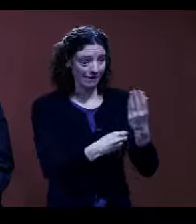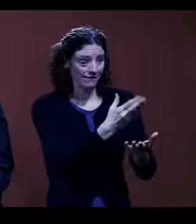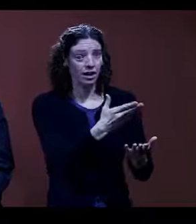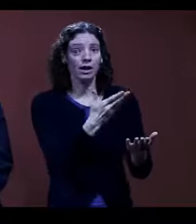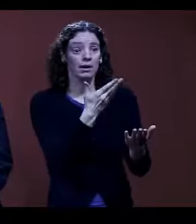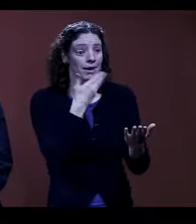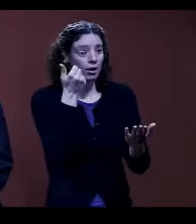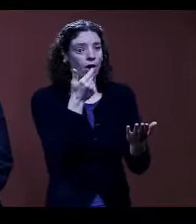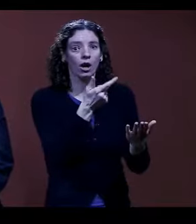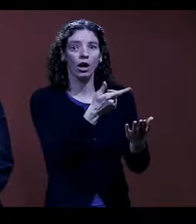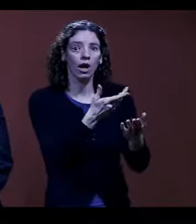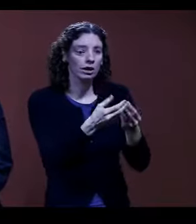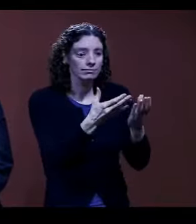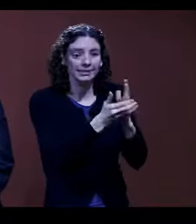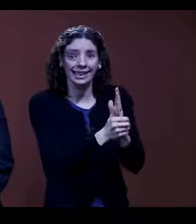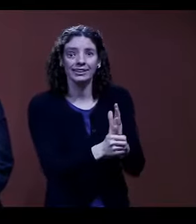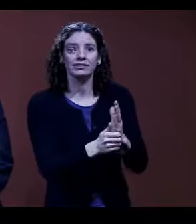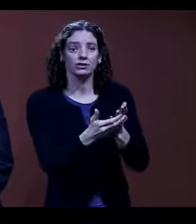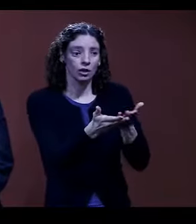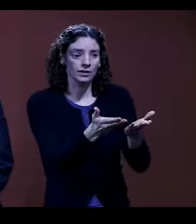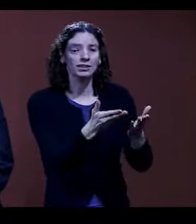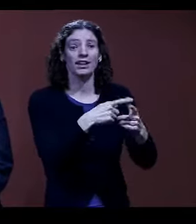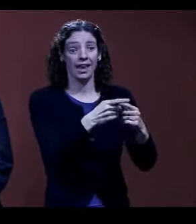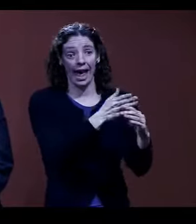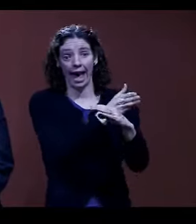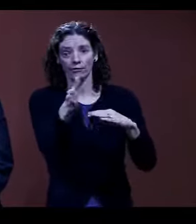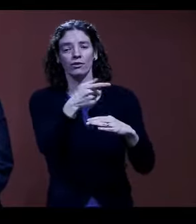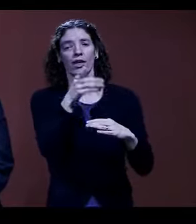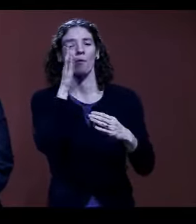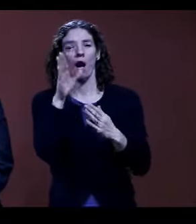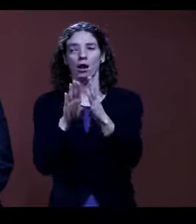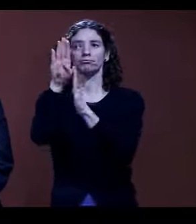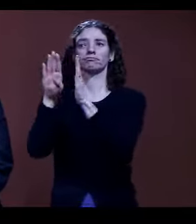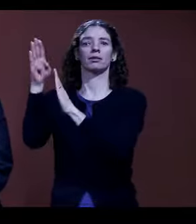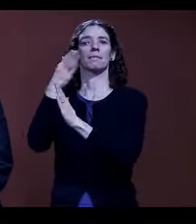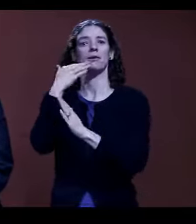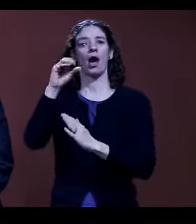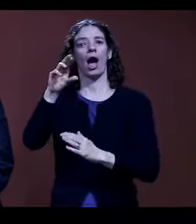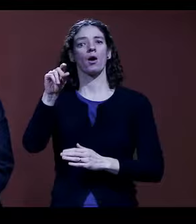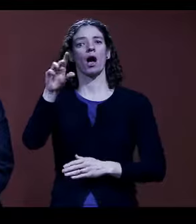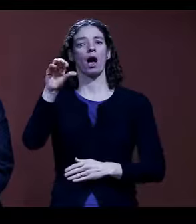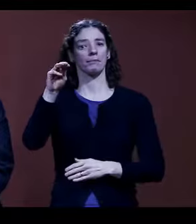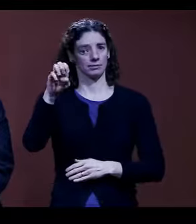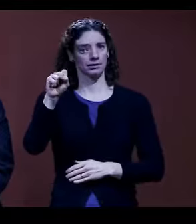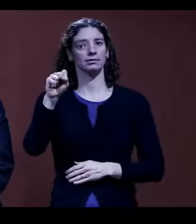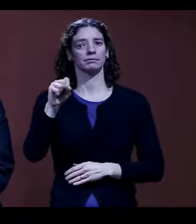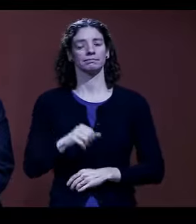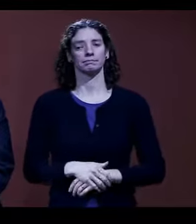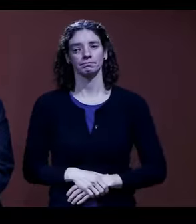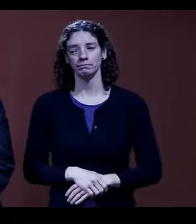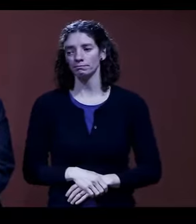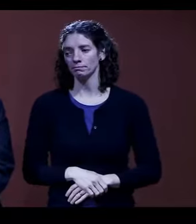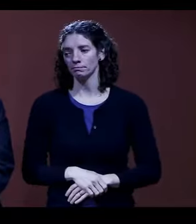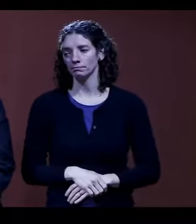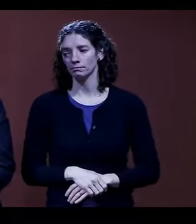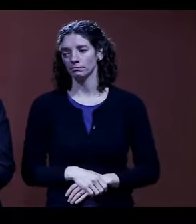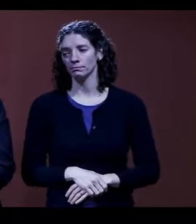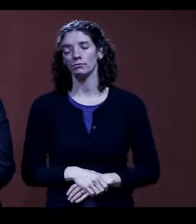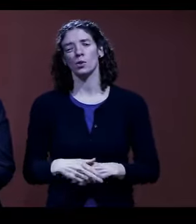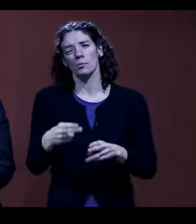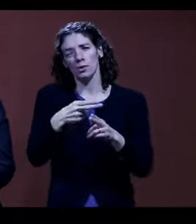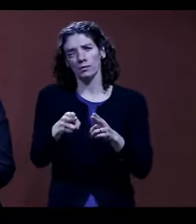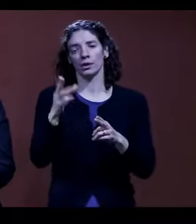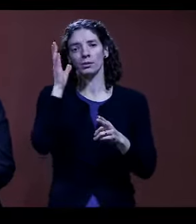employment outcomes depending on what you do while they're in school. So we're going to briefly overview